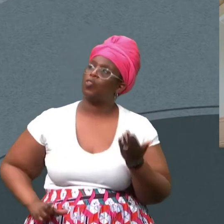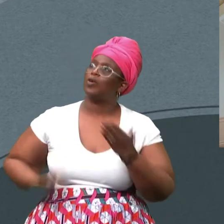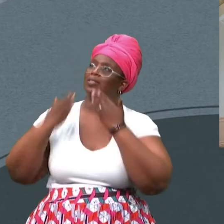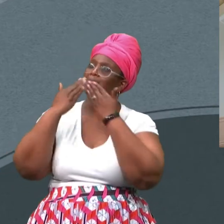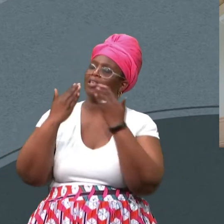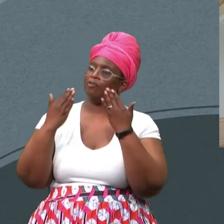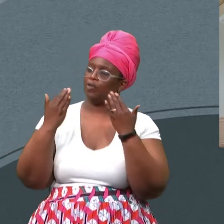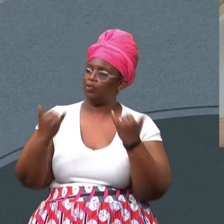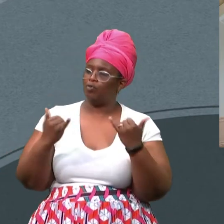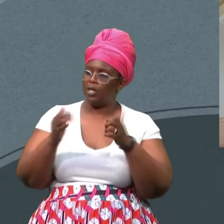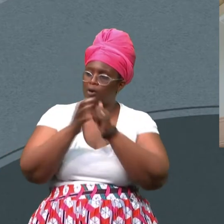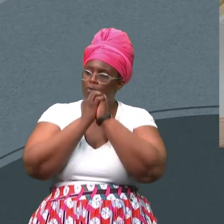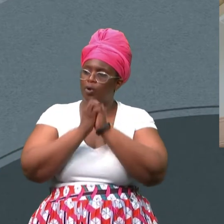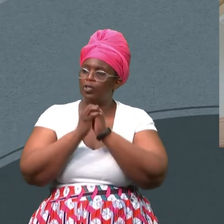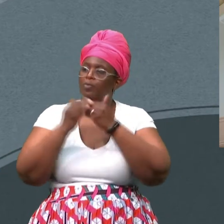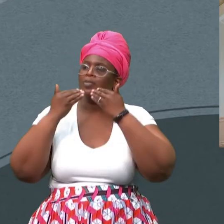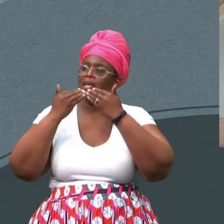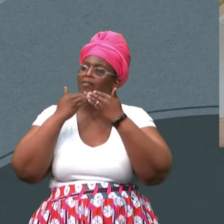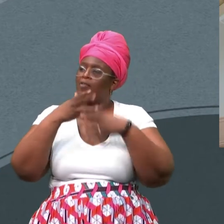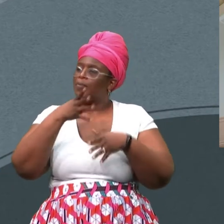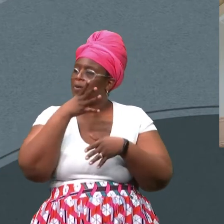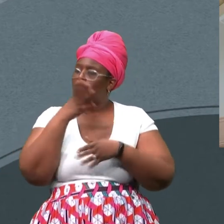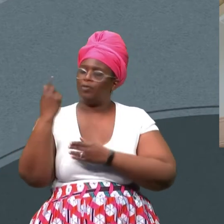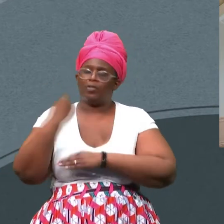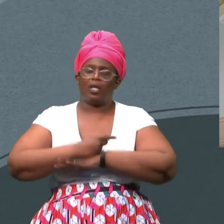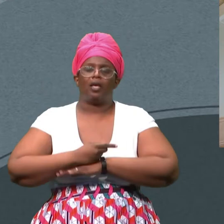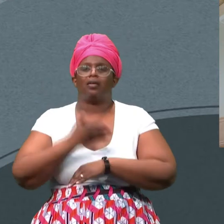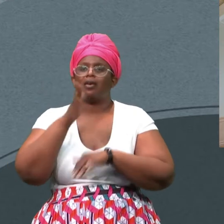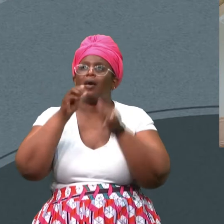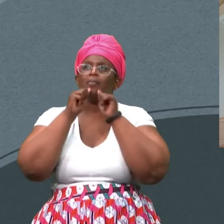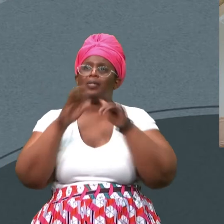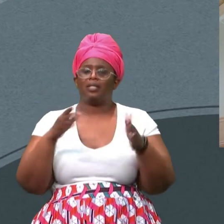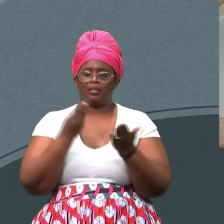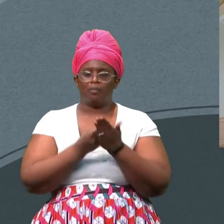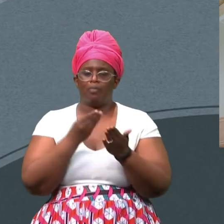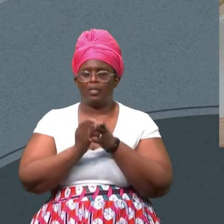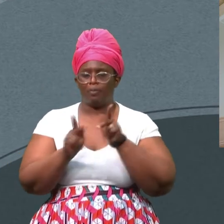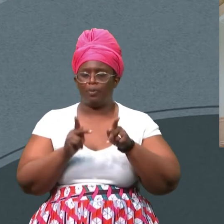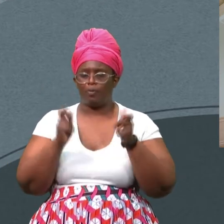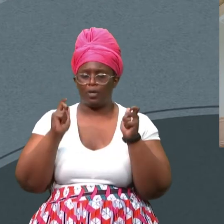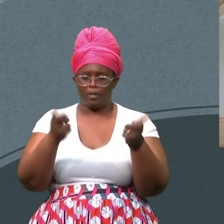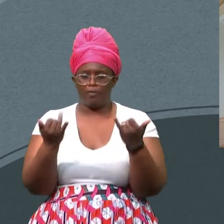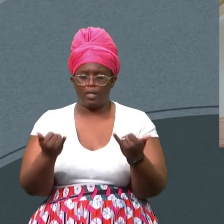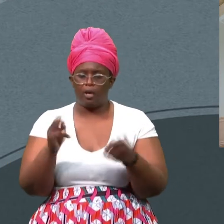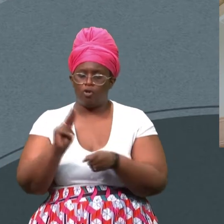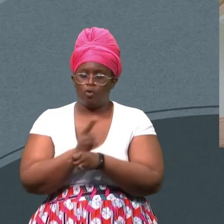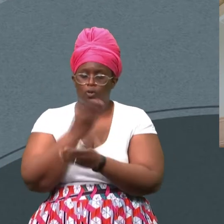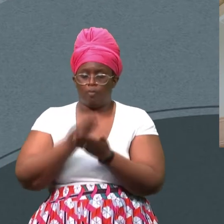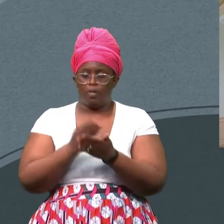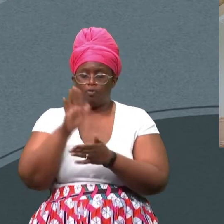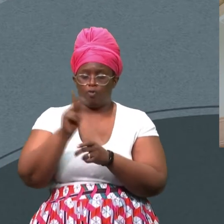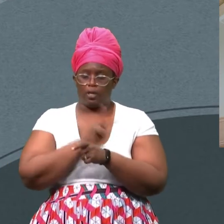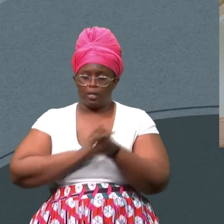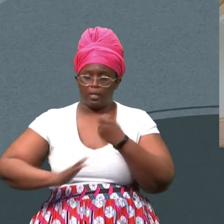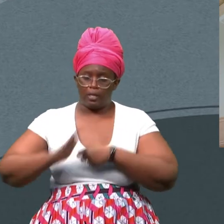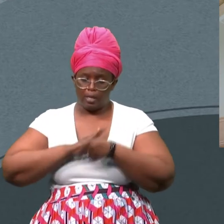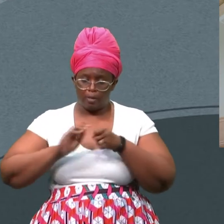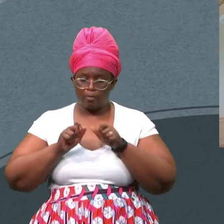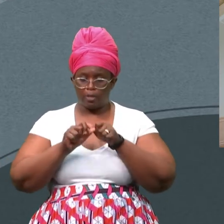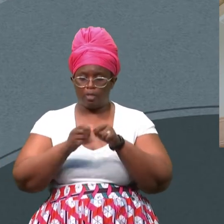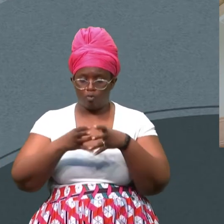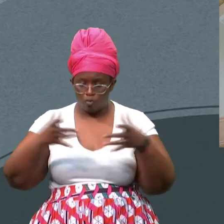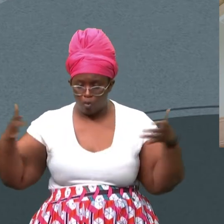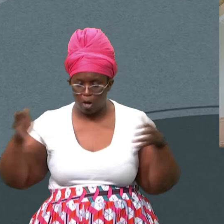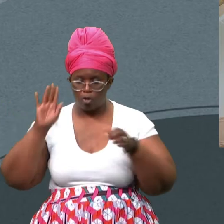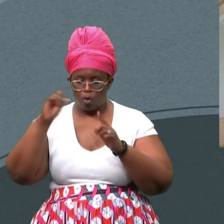of worship. Thank you for this Mother's Day. Would you bless the offering? Would you use it for the building of your kingdom, the spread of your